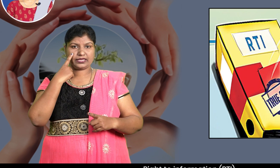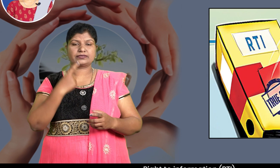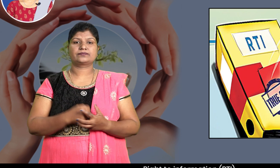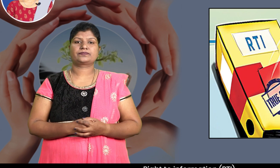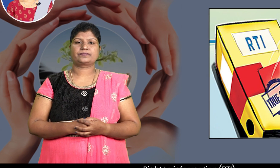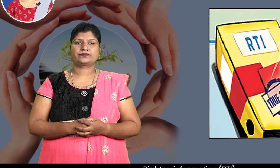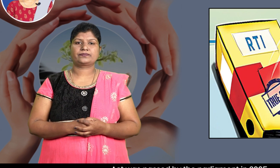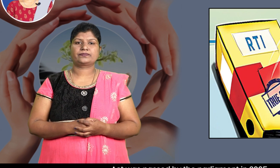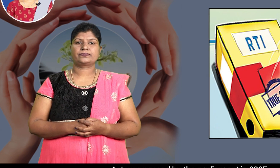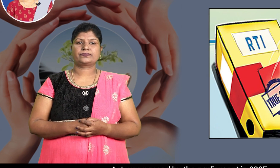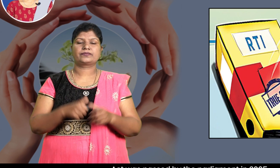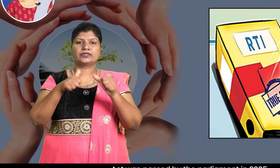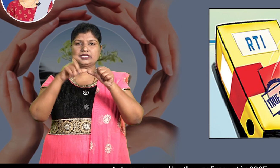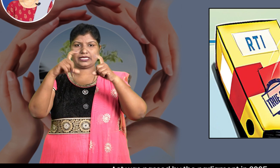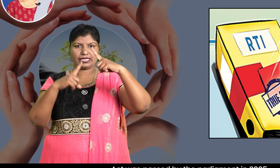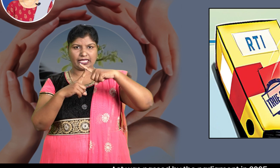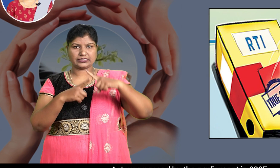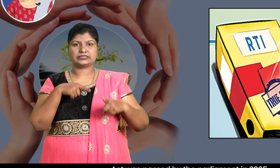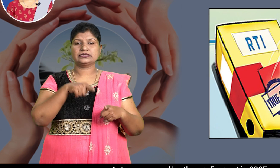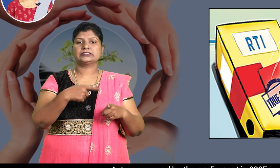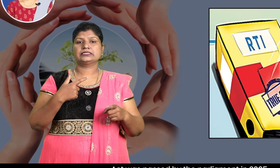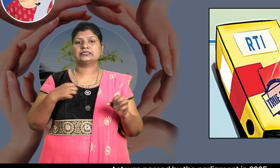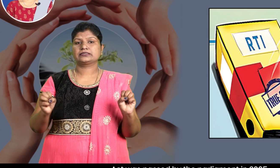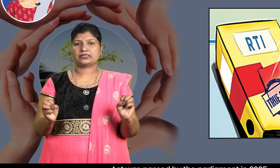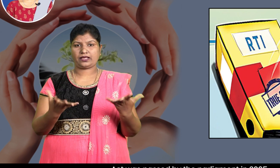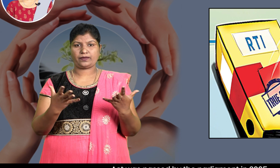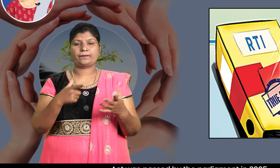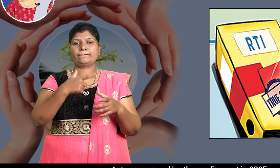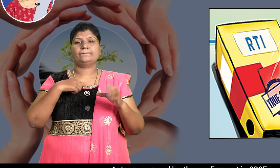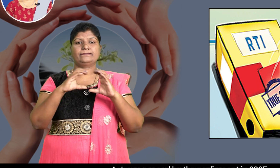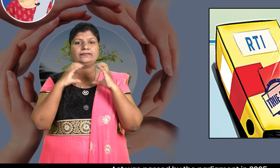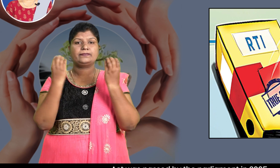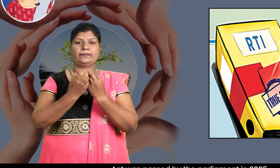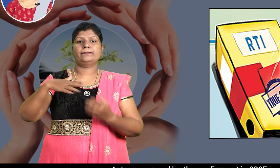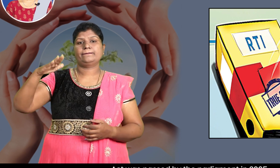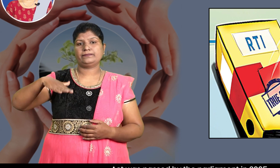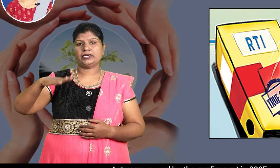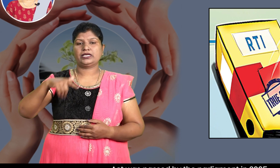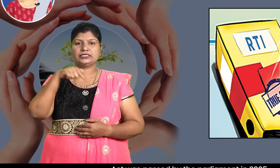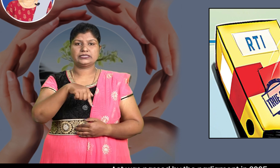RTI Act was passed by the Parliament in 2005.